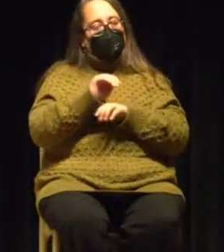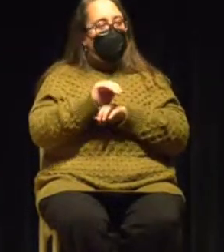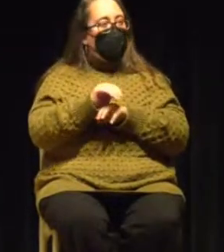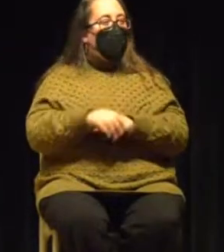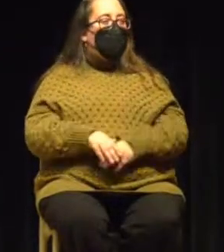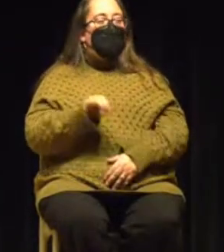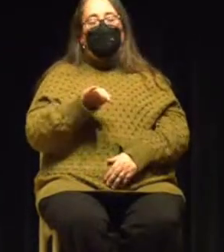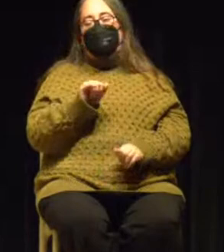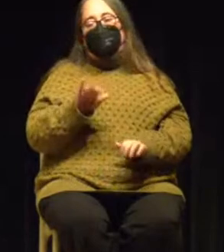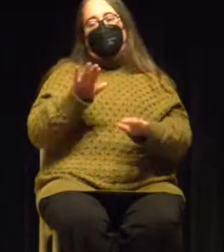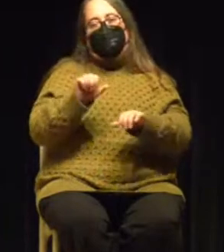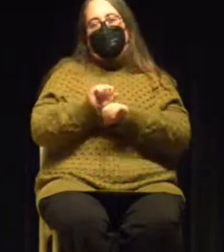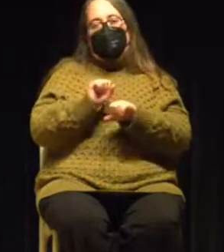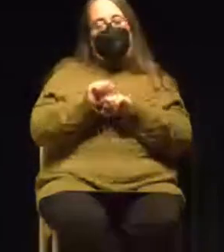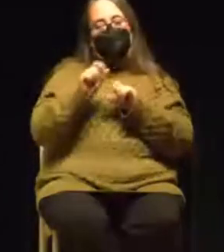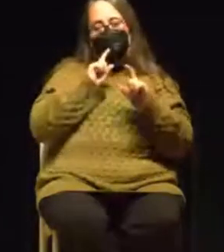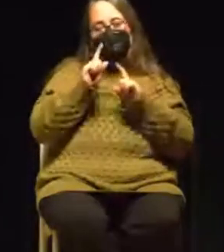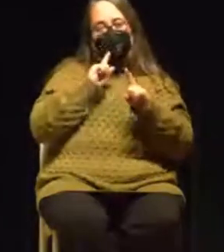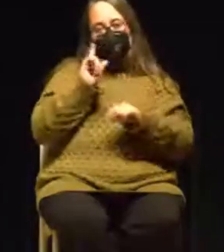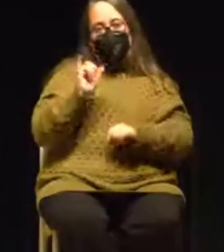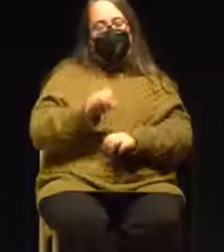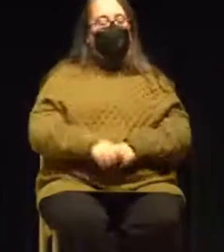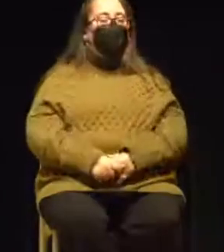a fantastic job moderating, by the way.